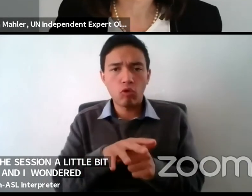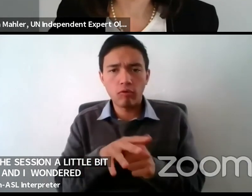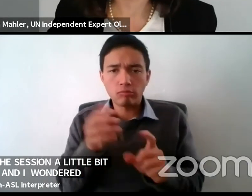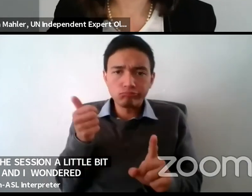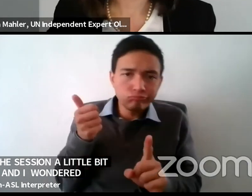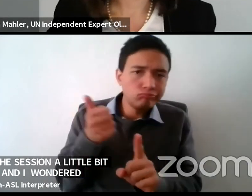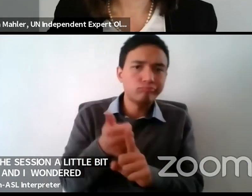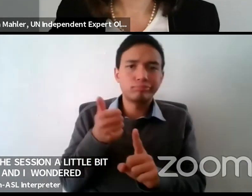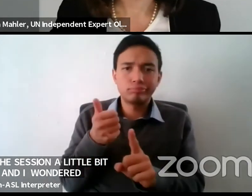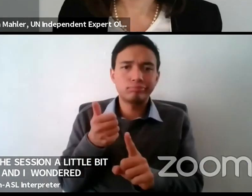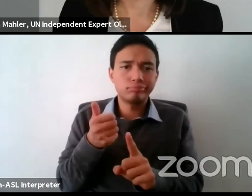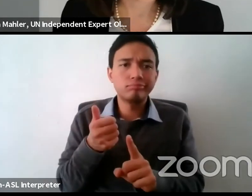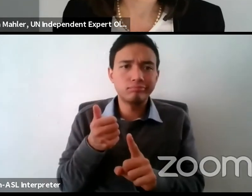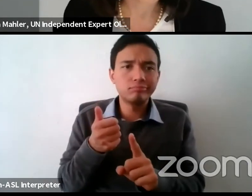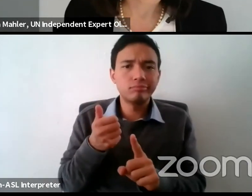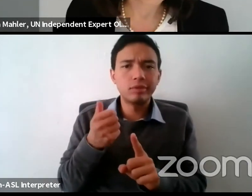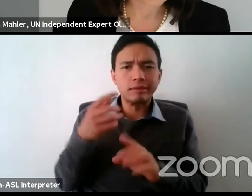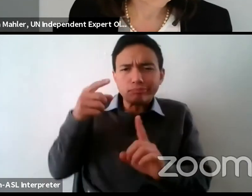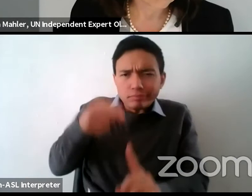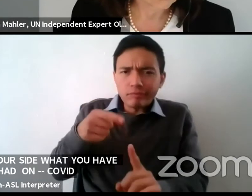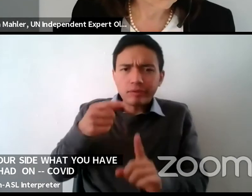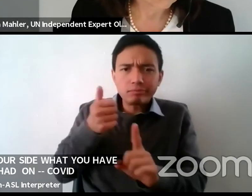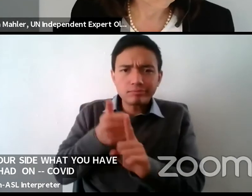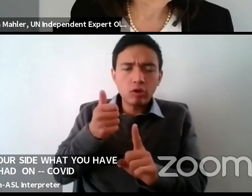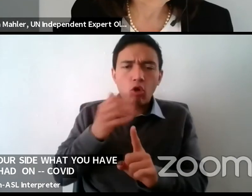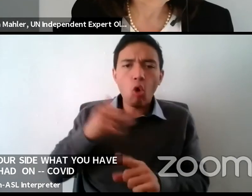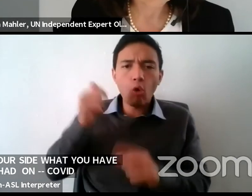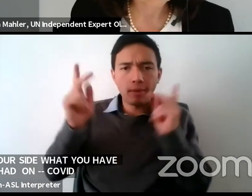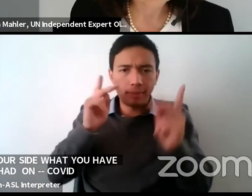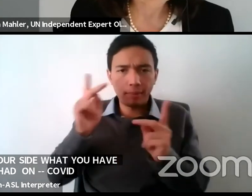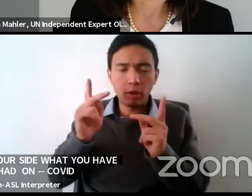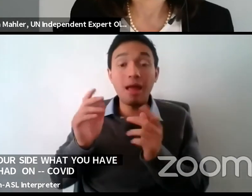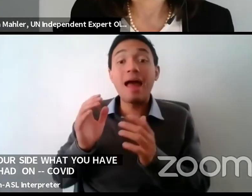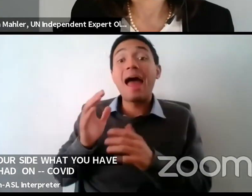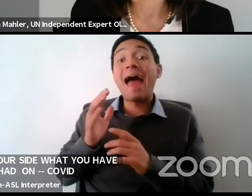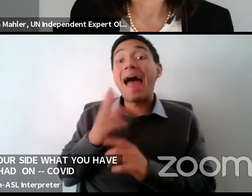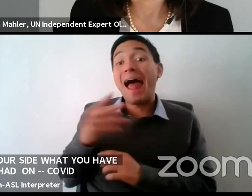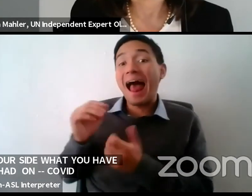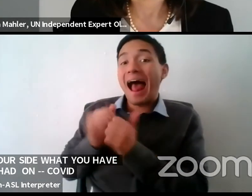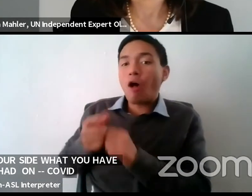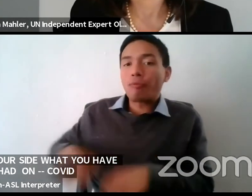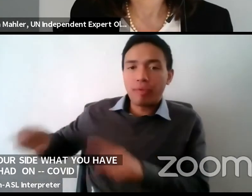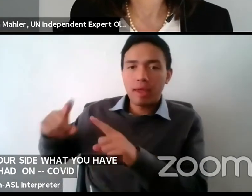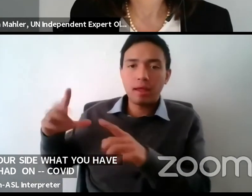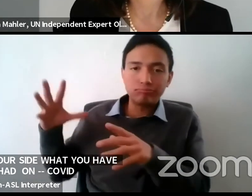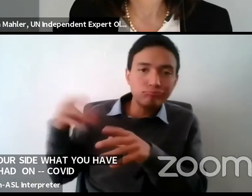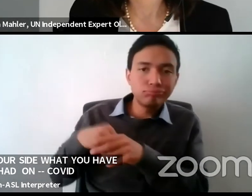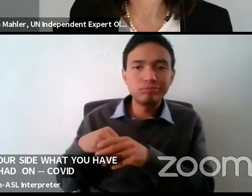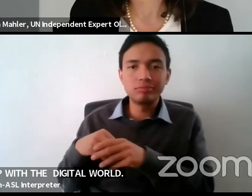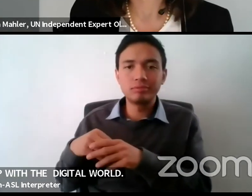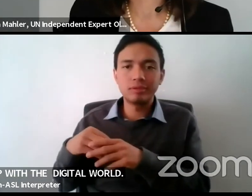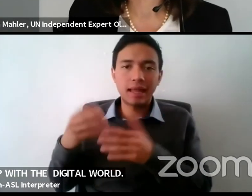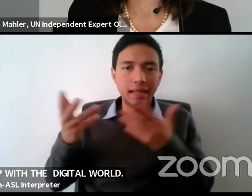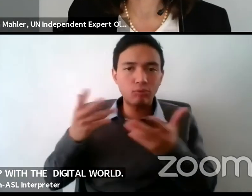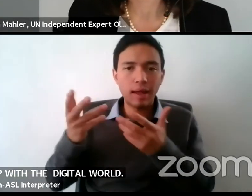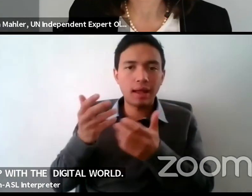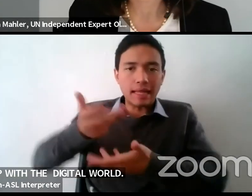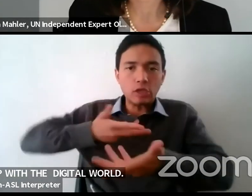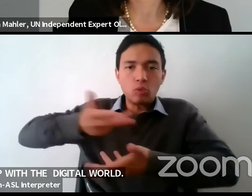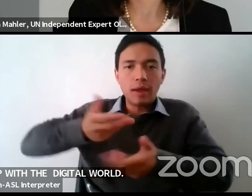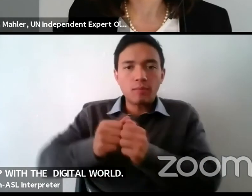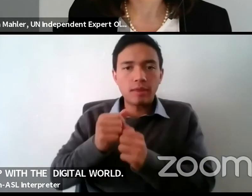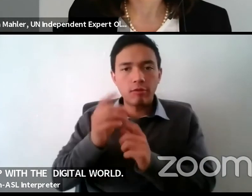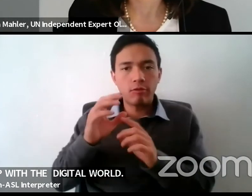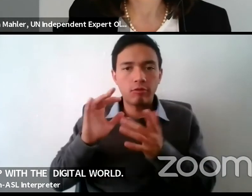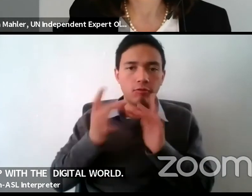on COVID has had on older persons' relationship with the digital world. Is there anything further you want to add to what